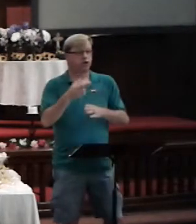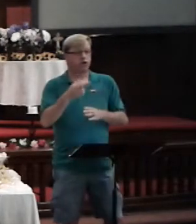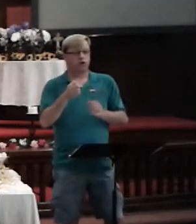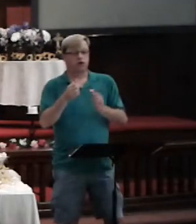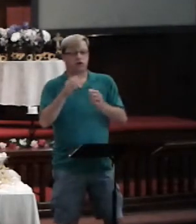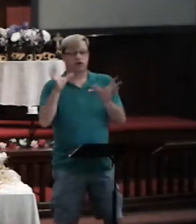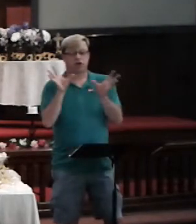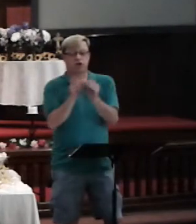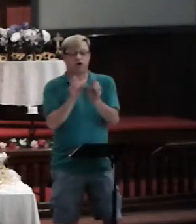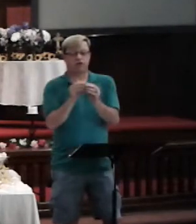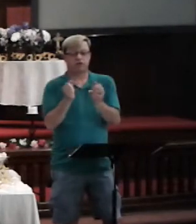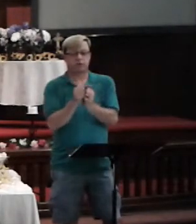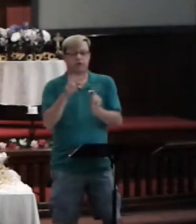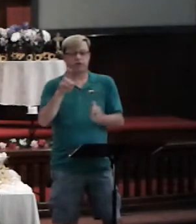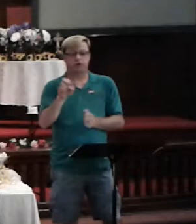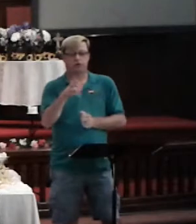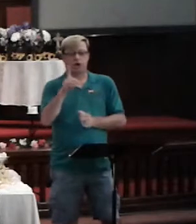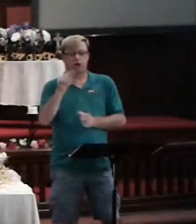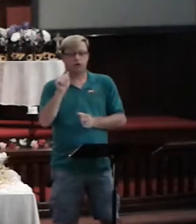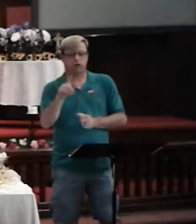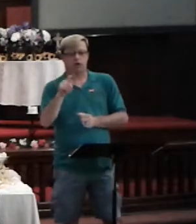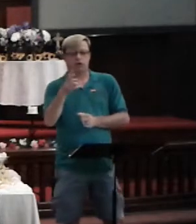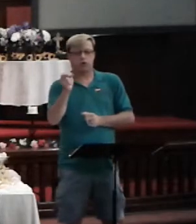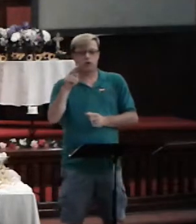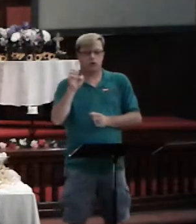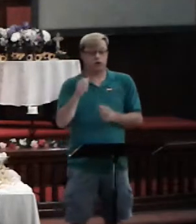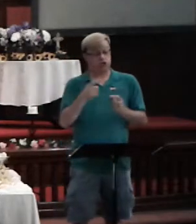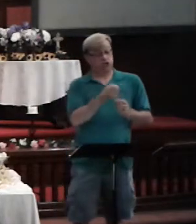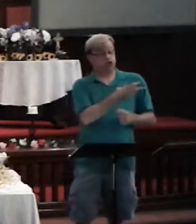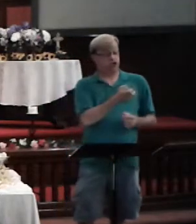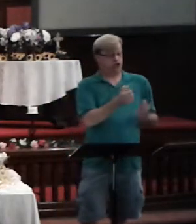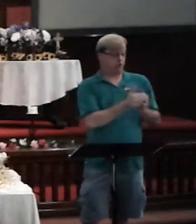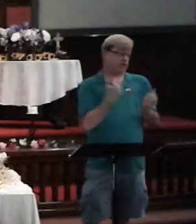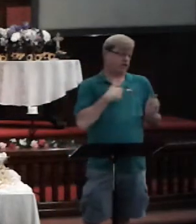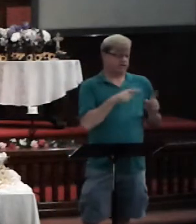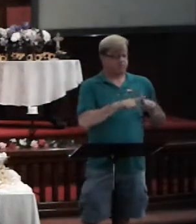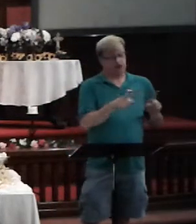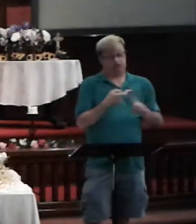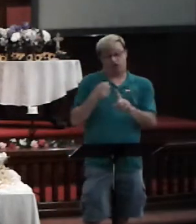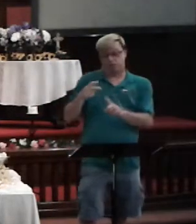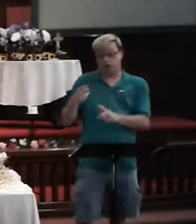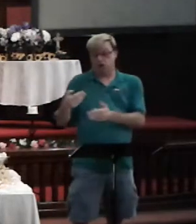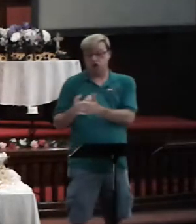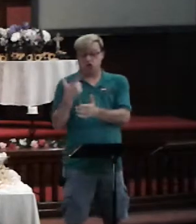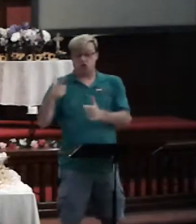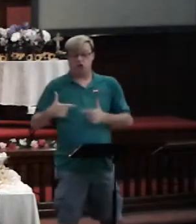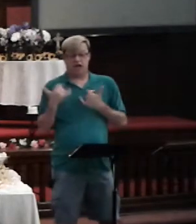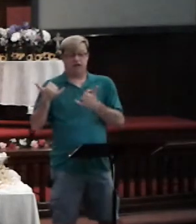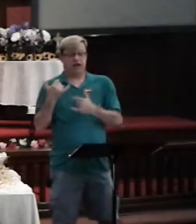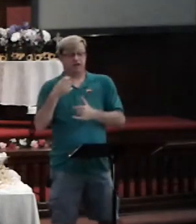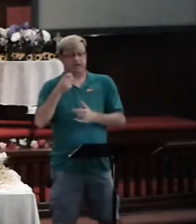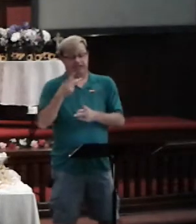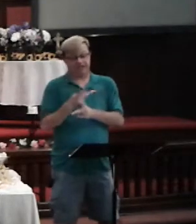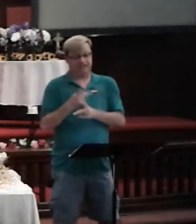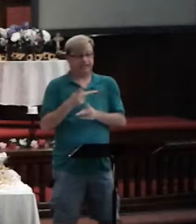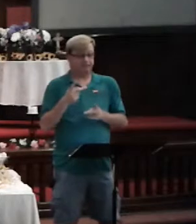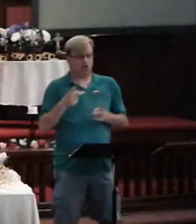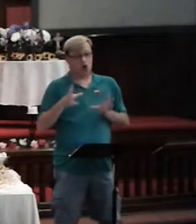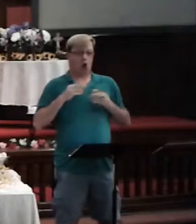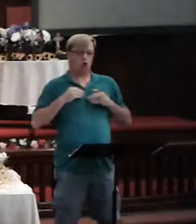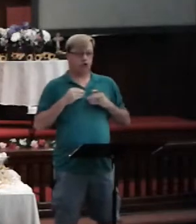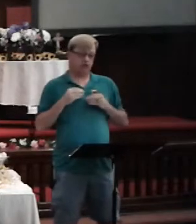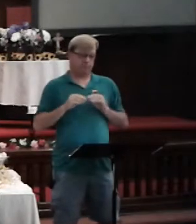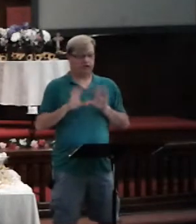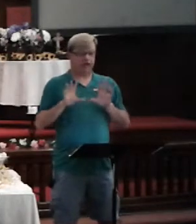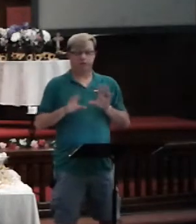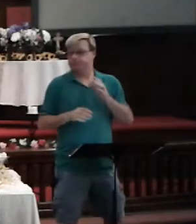Thorne. I introduced her to everybody as she's from us, but she's with New Life now, so they can keep all the chain of ownership there clear.